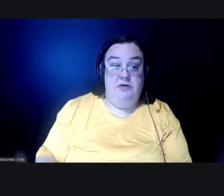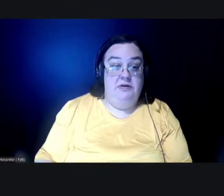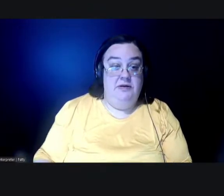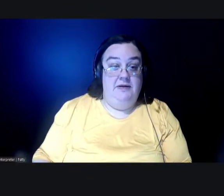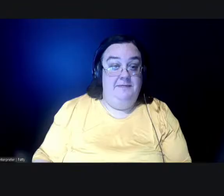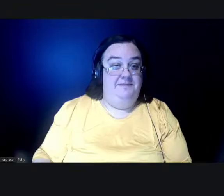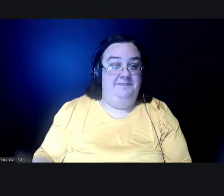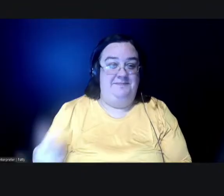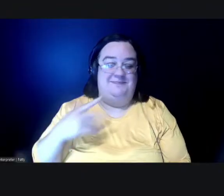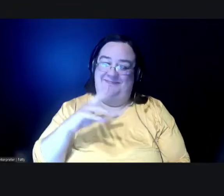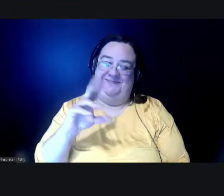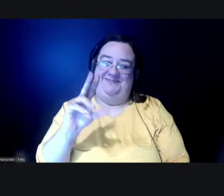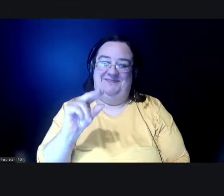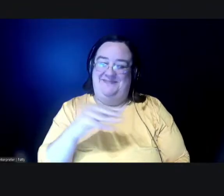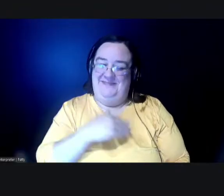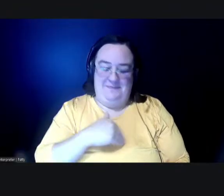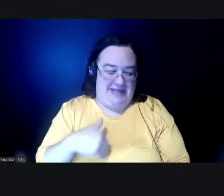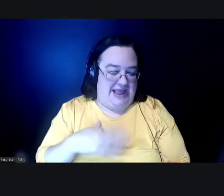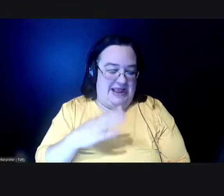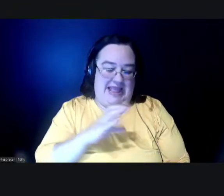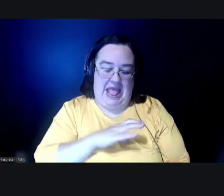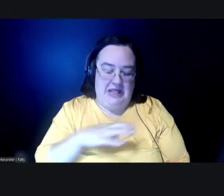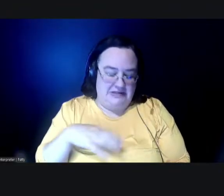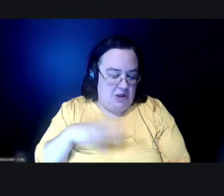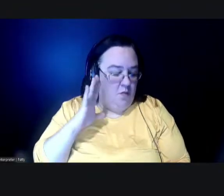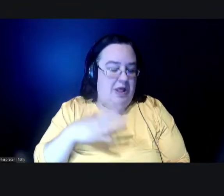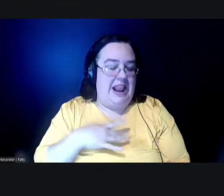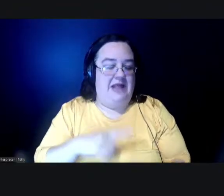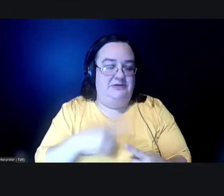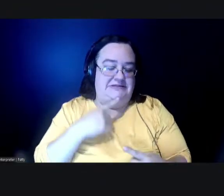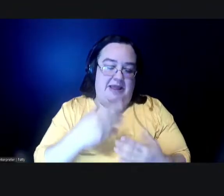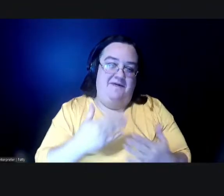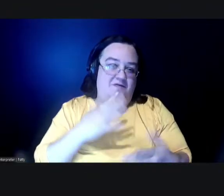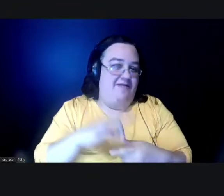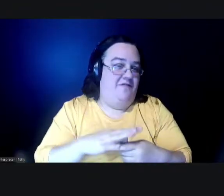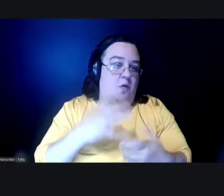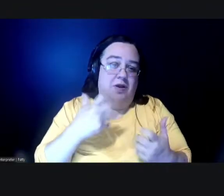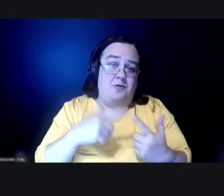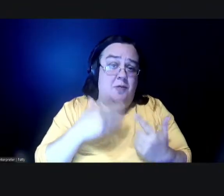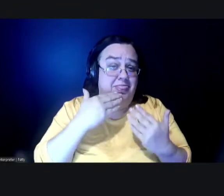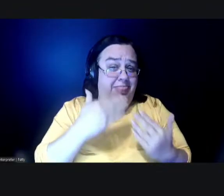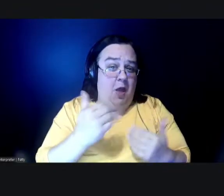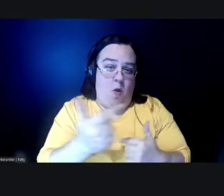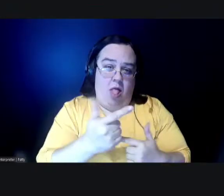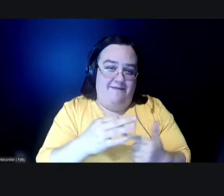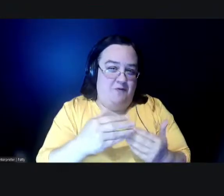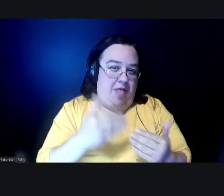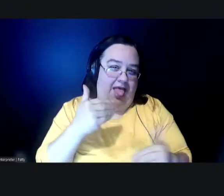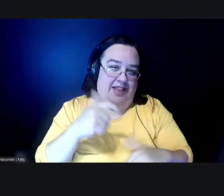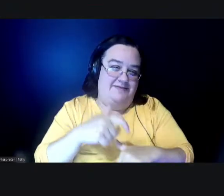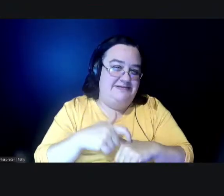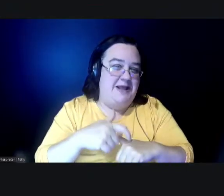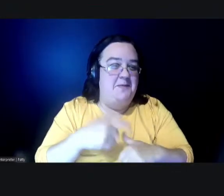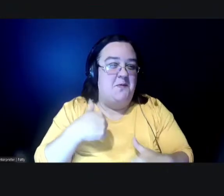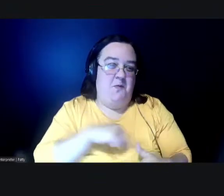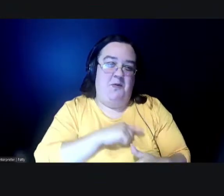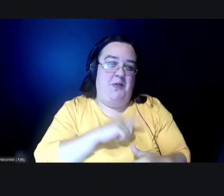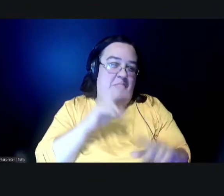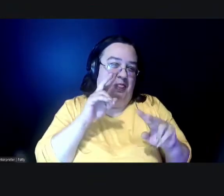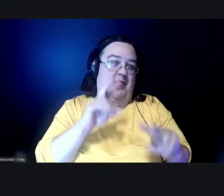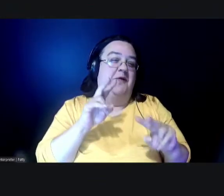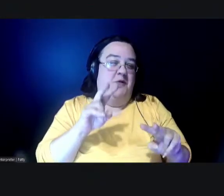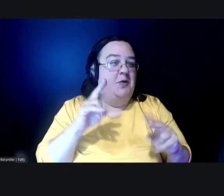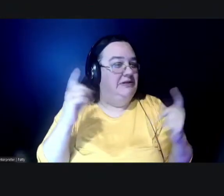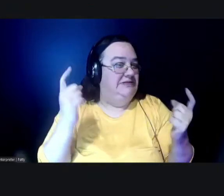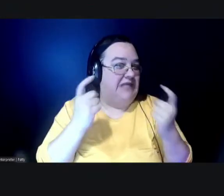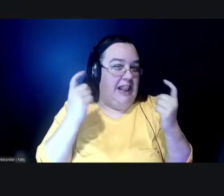No, Mayor and Council, I would just like to say before the vote, thank you all in advance, and we look forward to celebrating